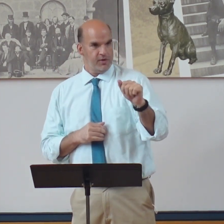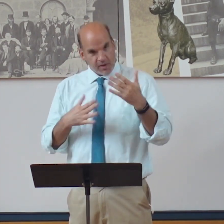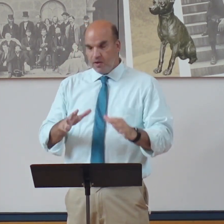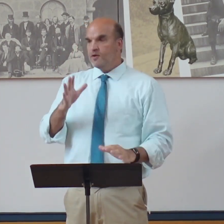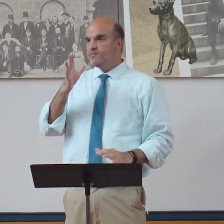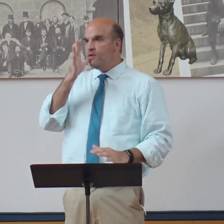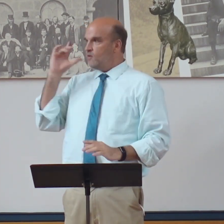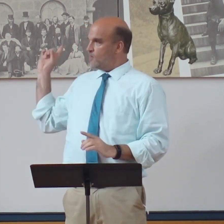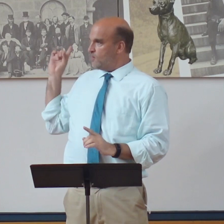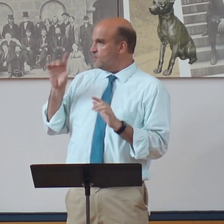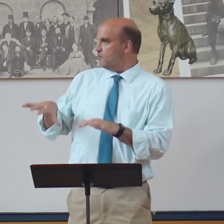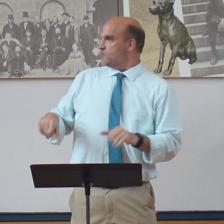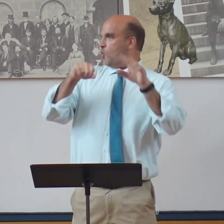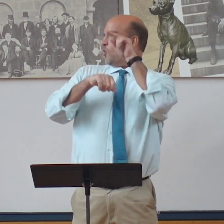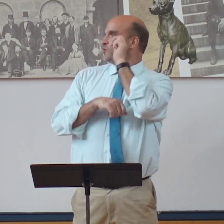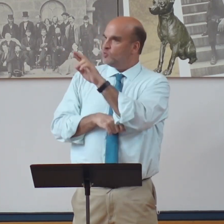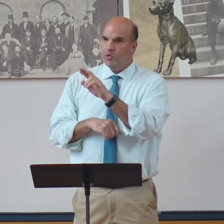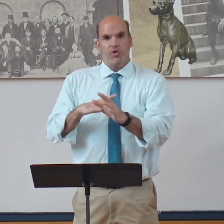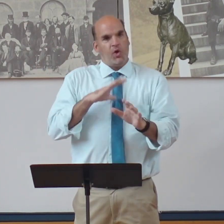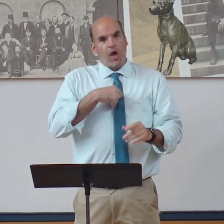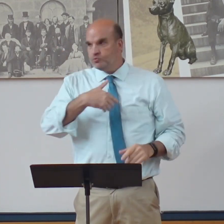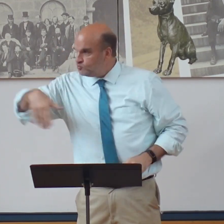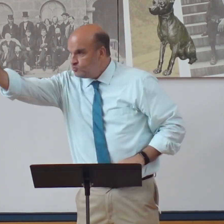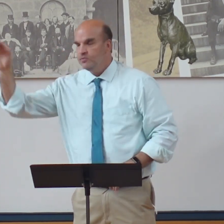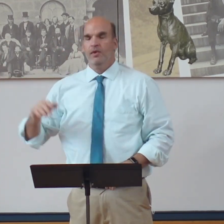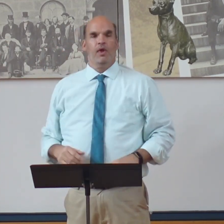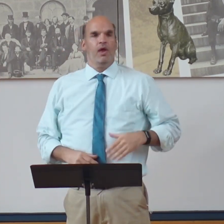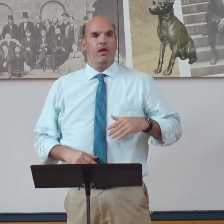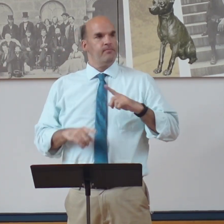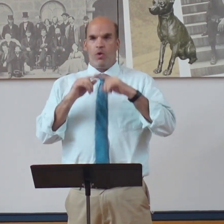I said, "Hi, this is Albert, go ahead."